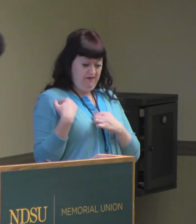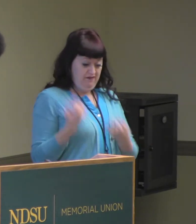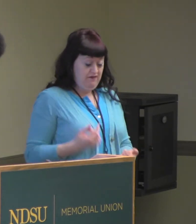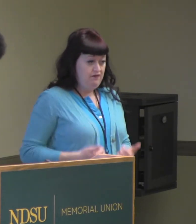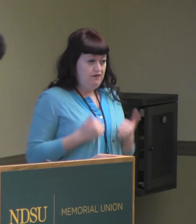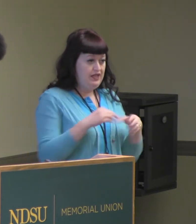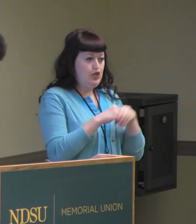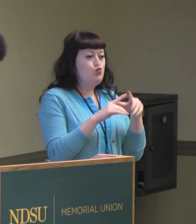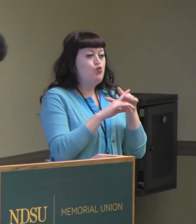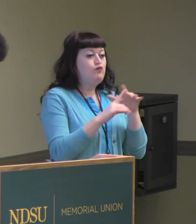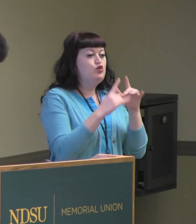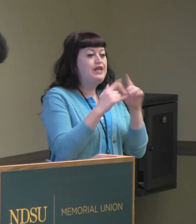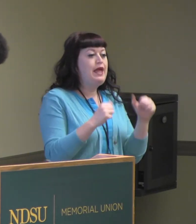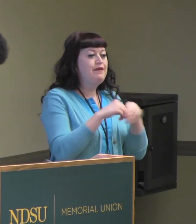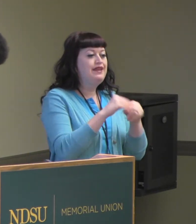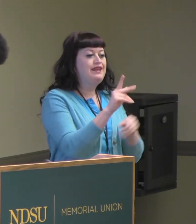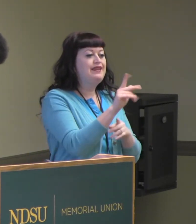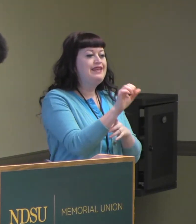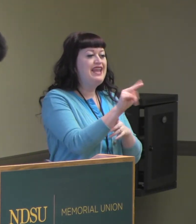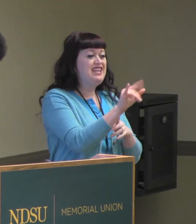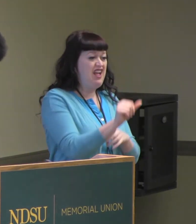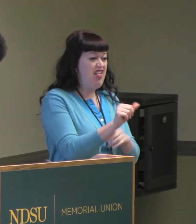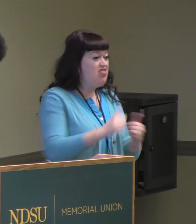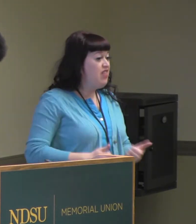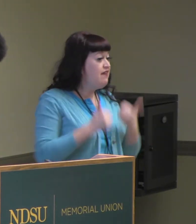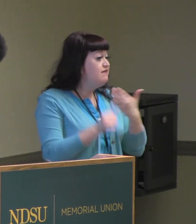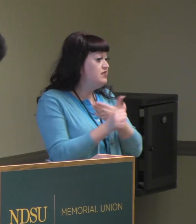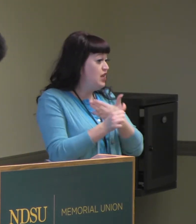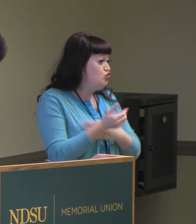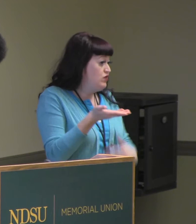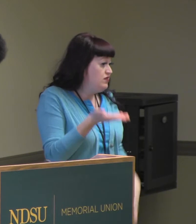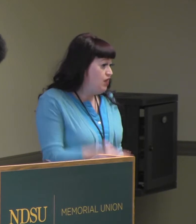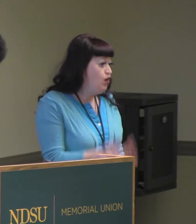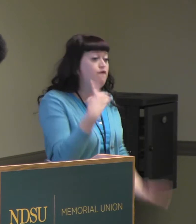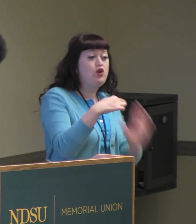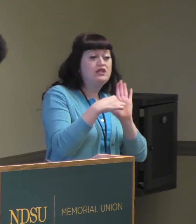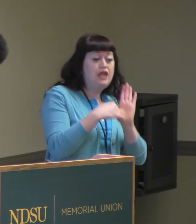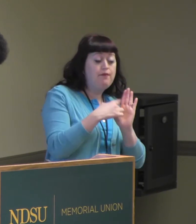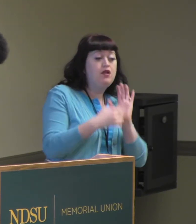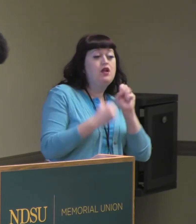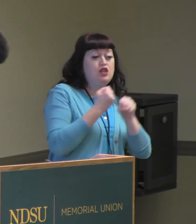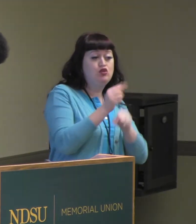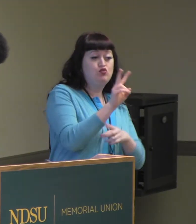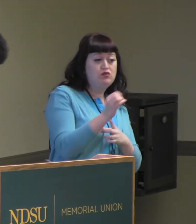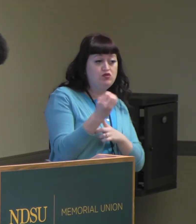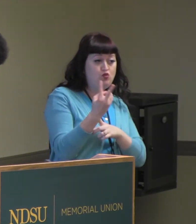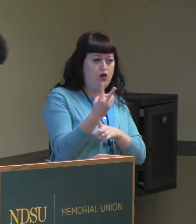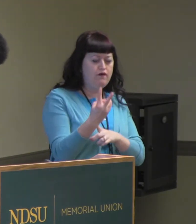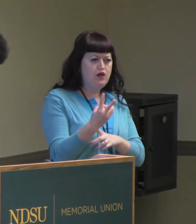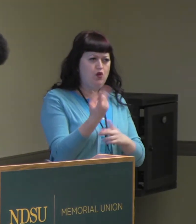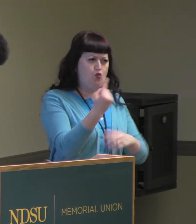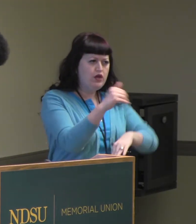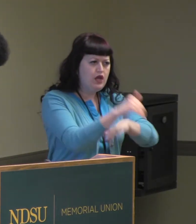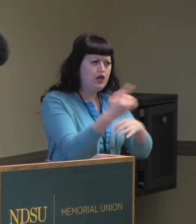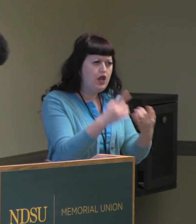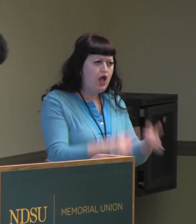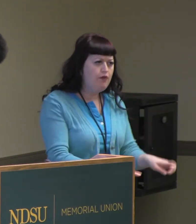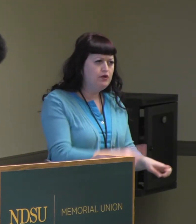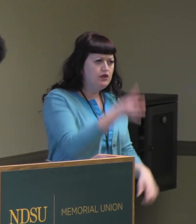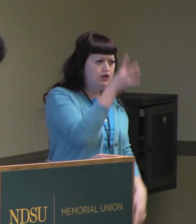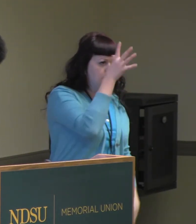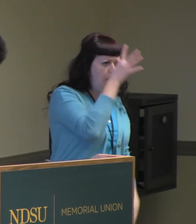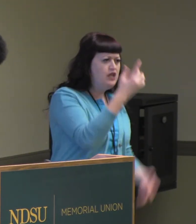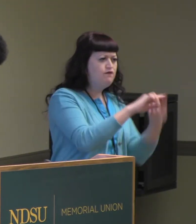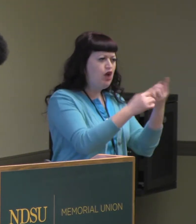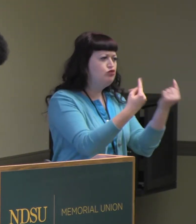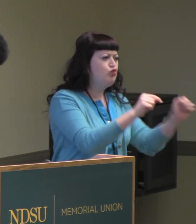camp in Kenya. Life could be very dangerous in the camp. For example, in 2012, there was a night when my dad and his friends were trying